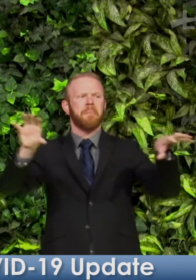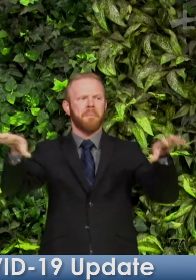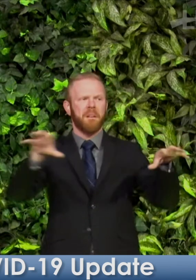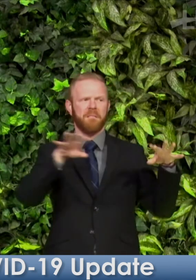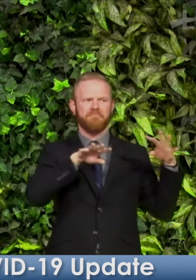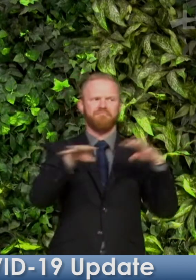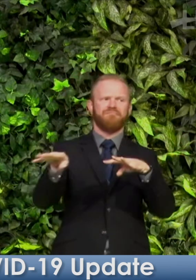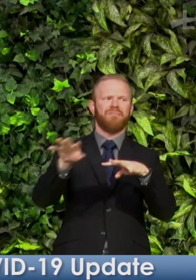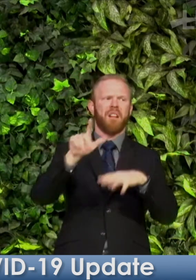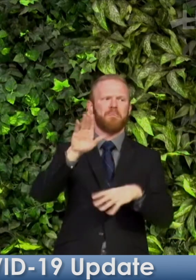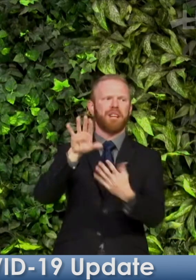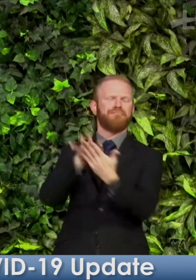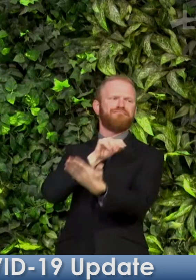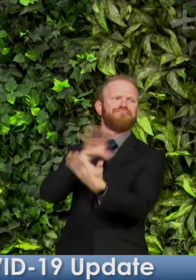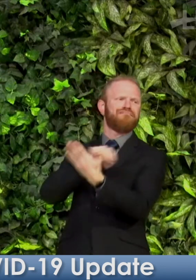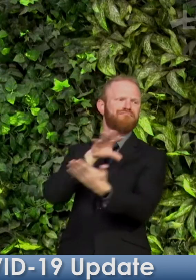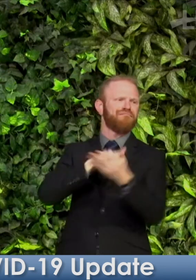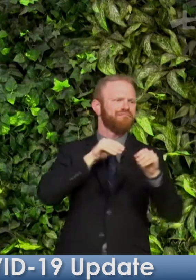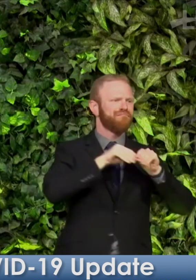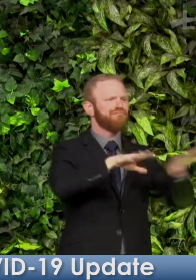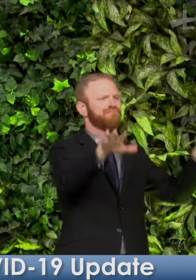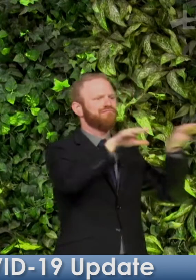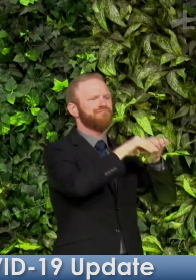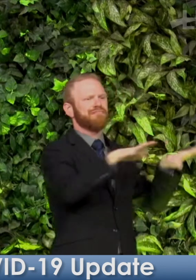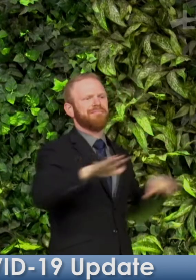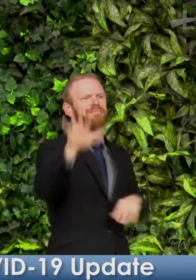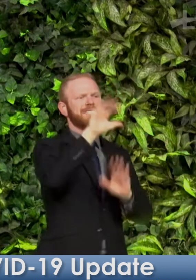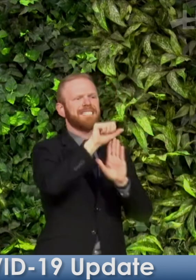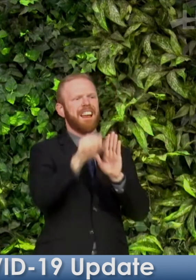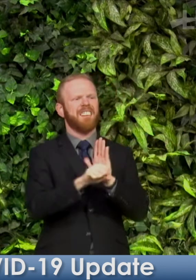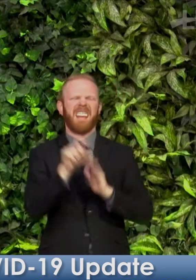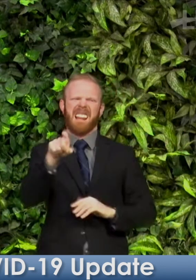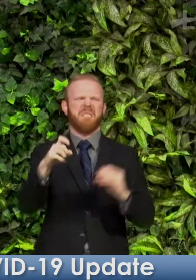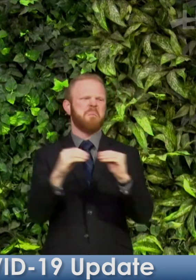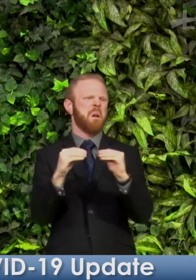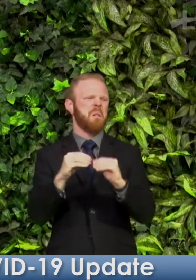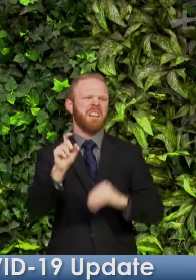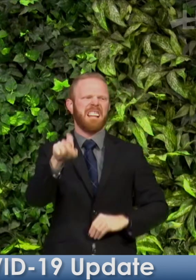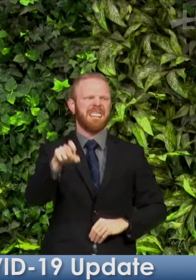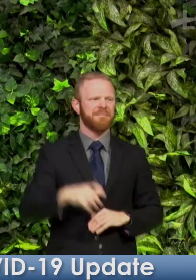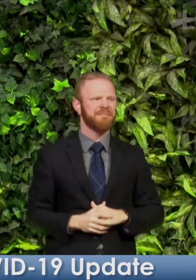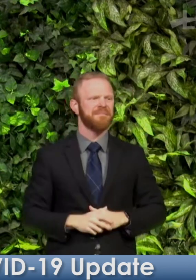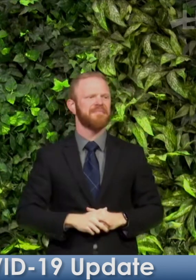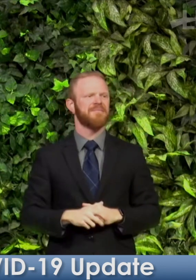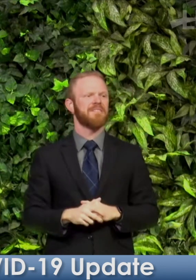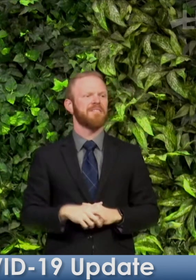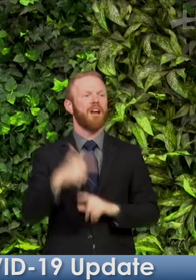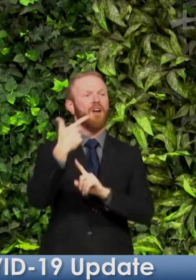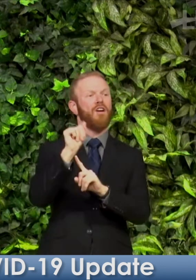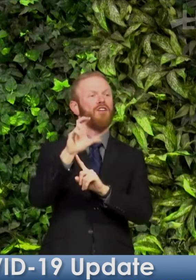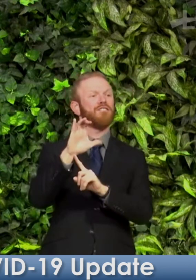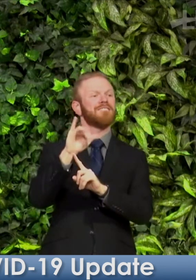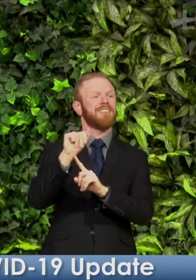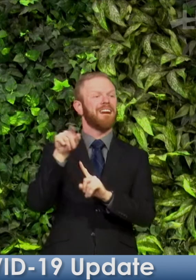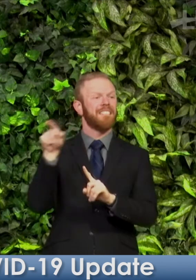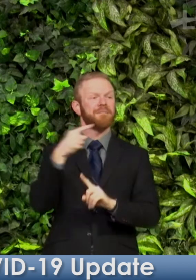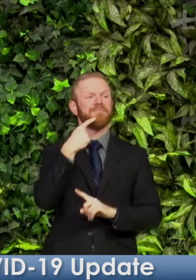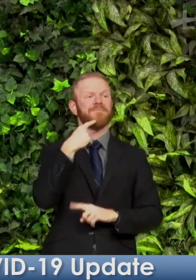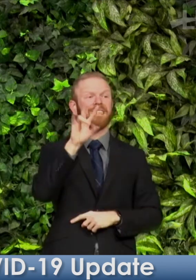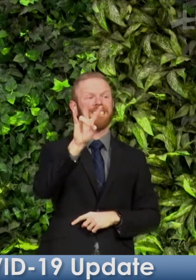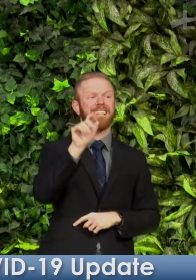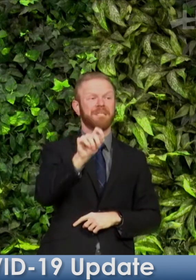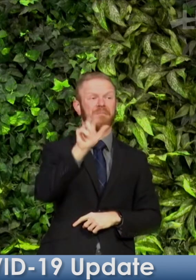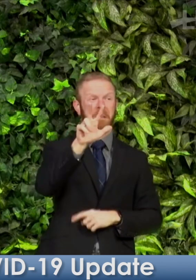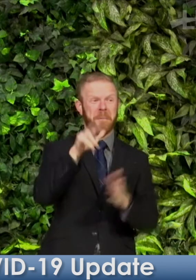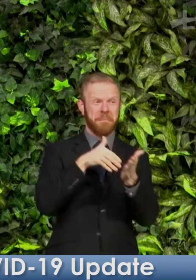state. As the mayor said, we now have vaccinated over 7.3 million people. In fact, in a few hours, that number will be